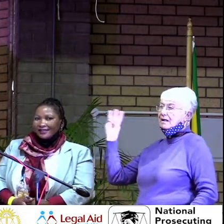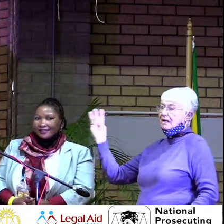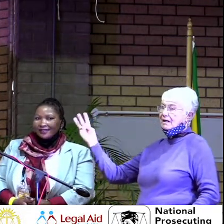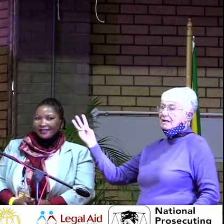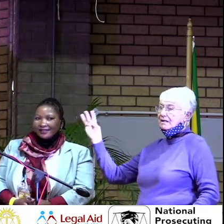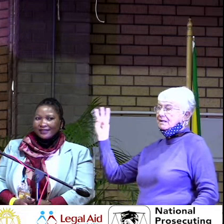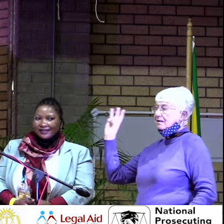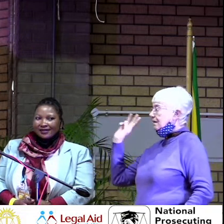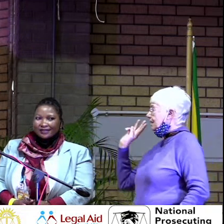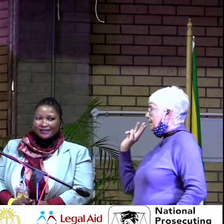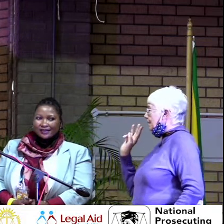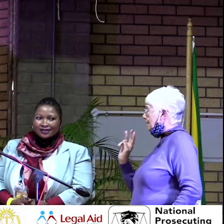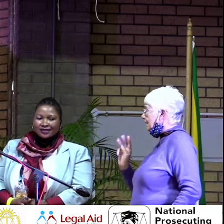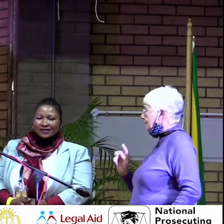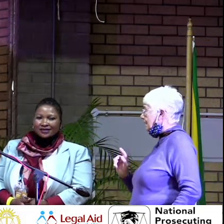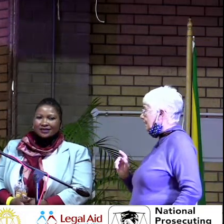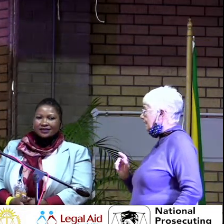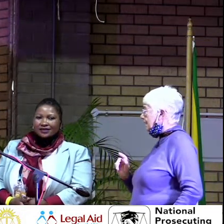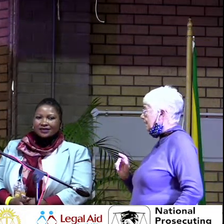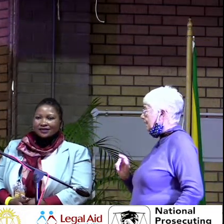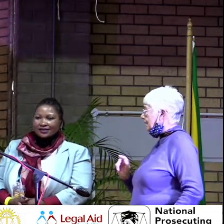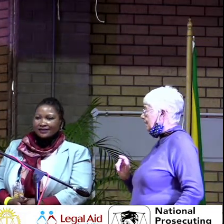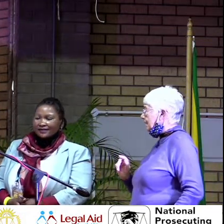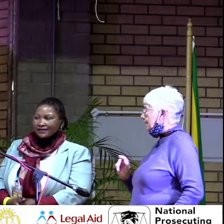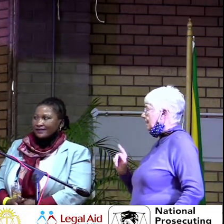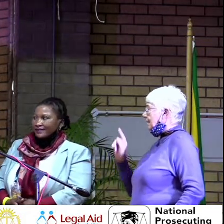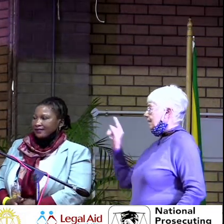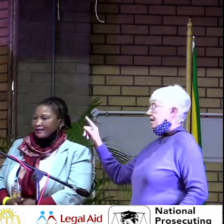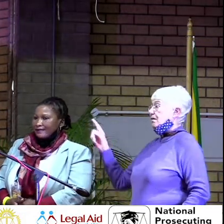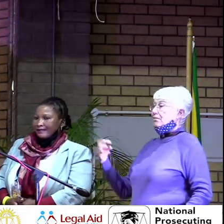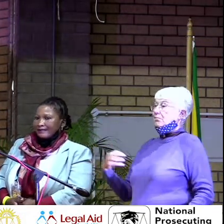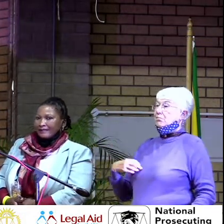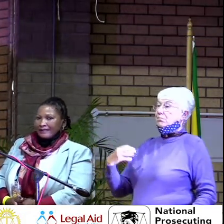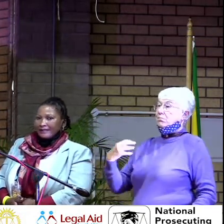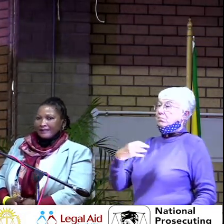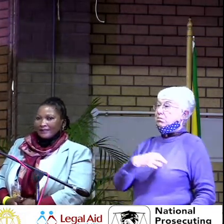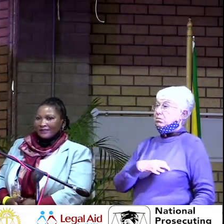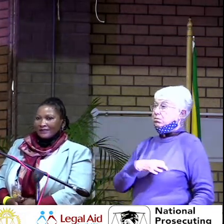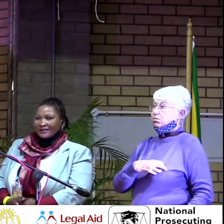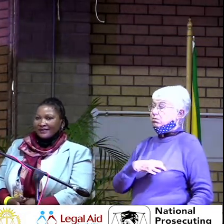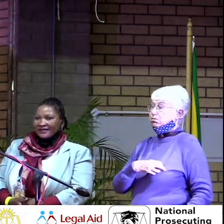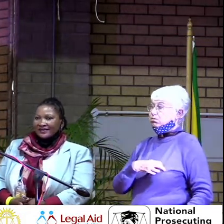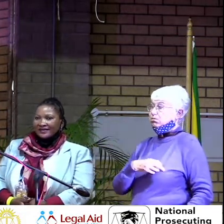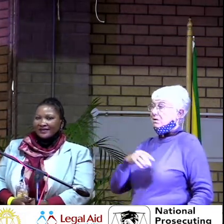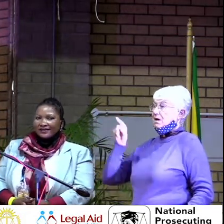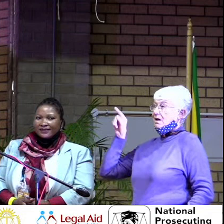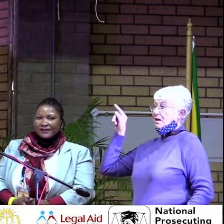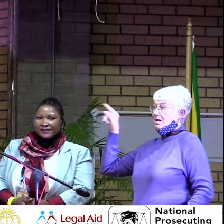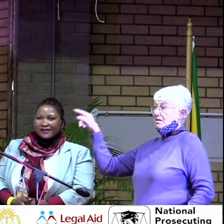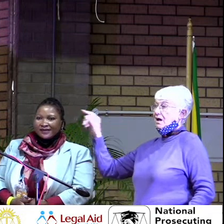We are not three. We are female ward councillors for Delft.